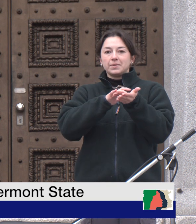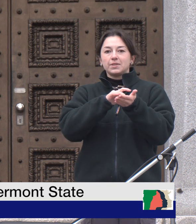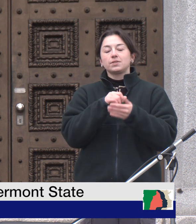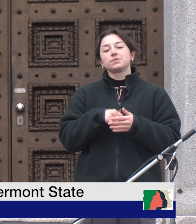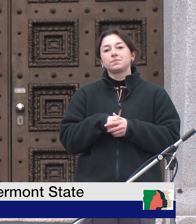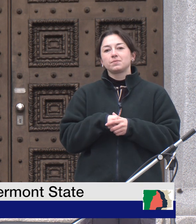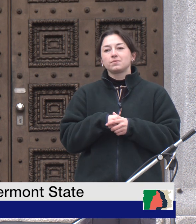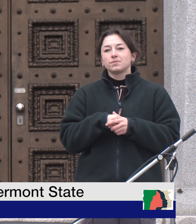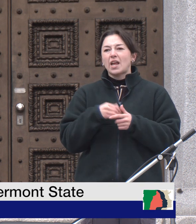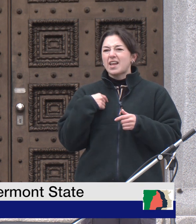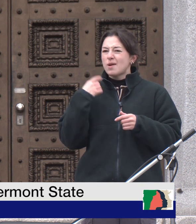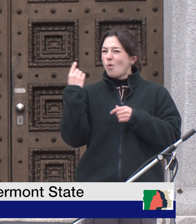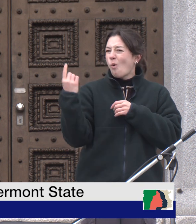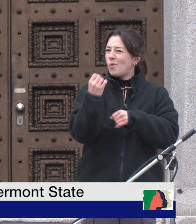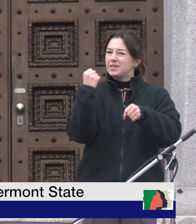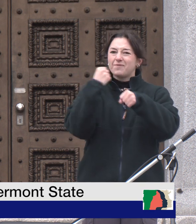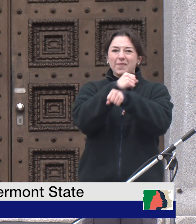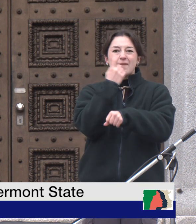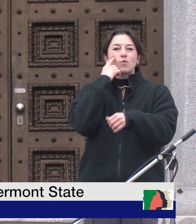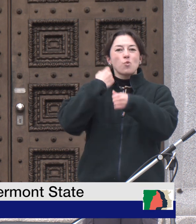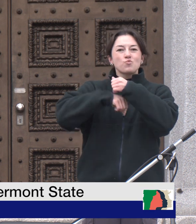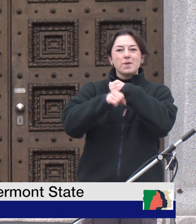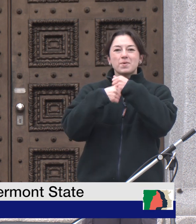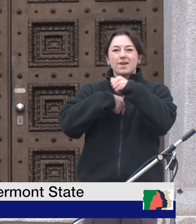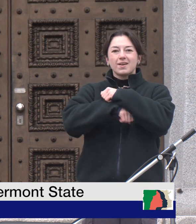to reproductive liberty.